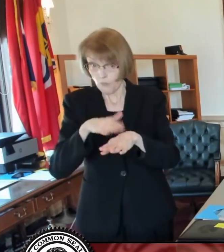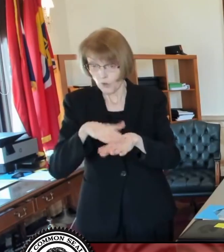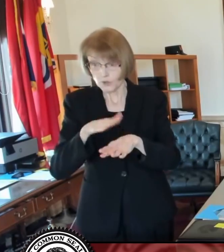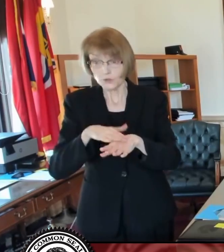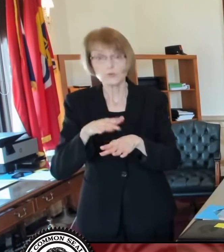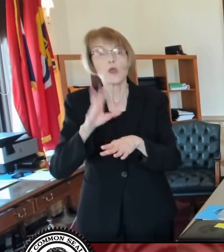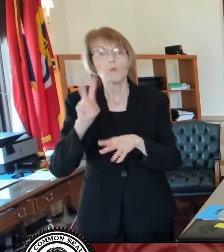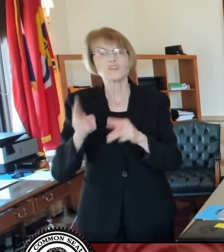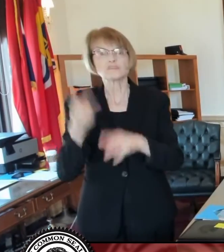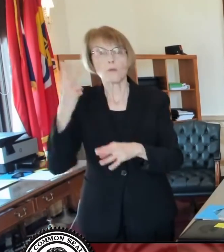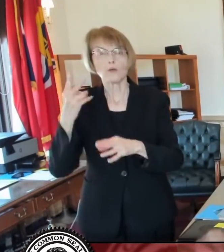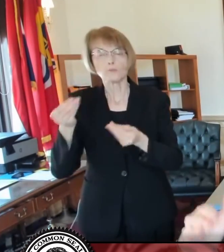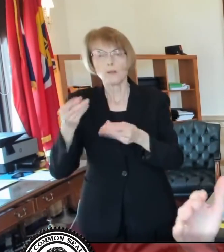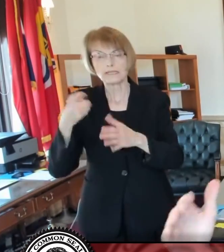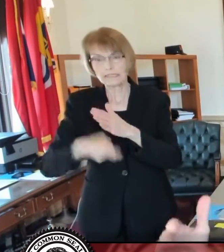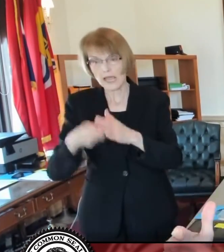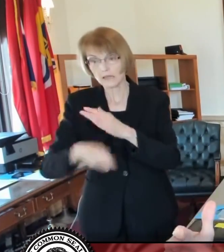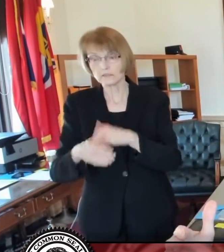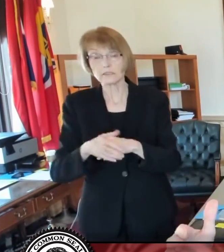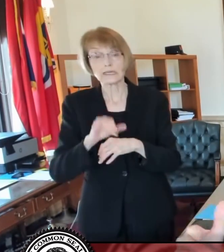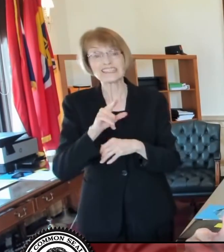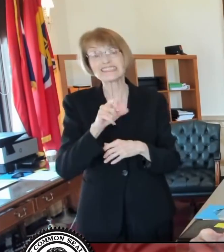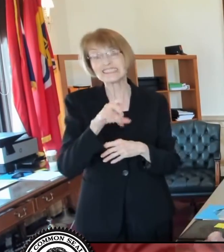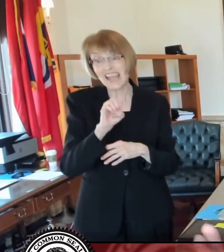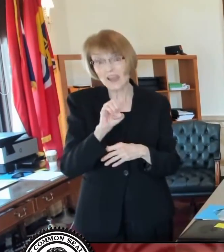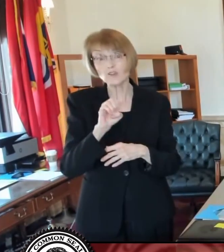with a sales tax, your sales tax would go way up.